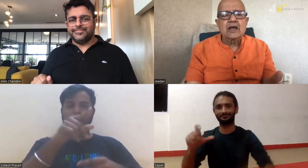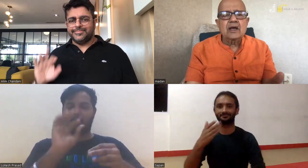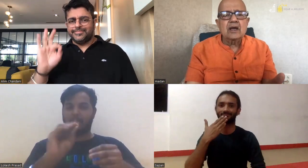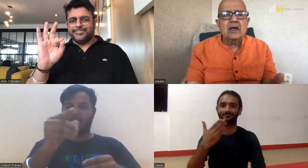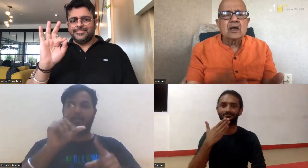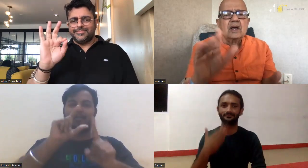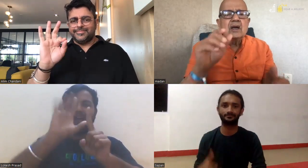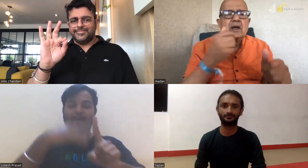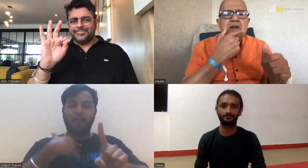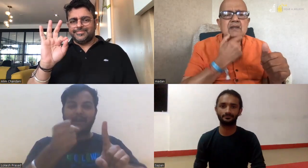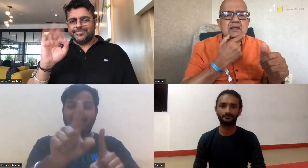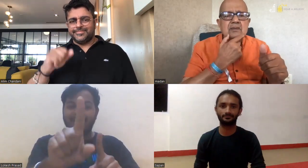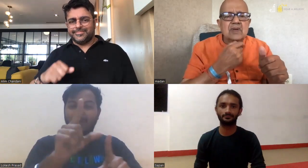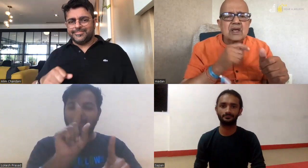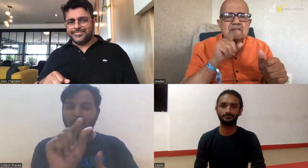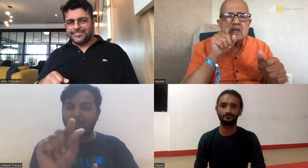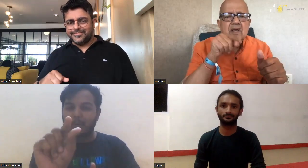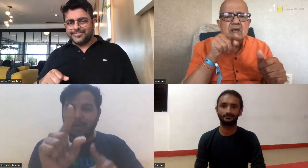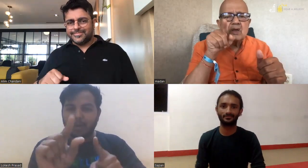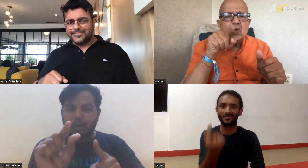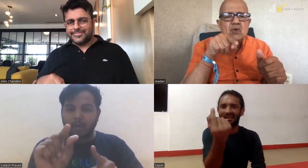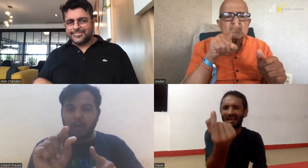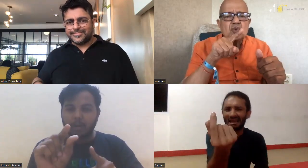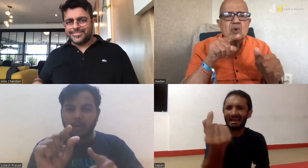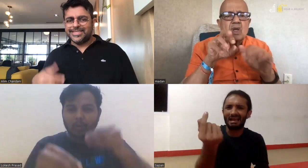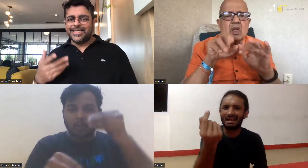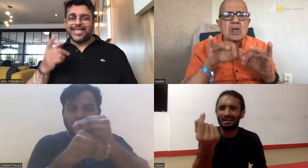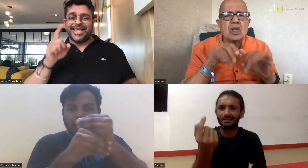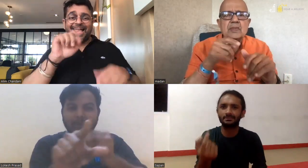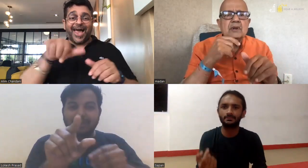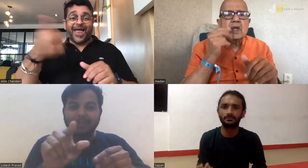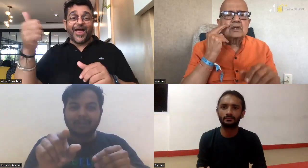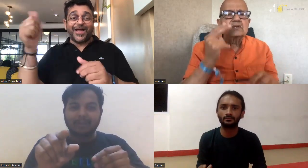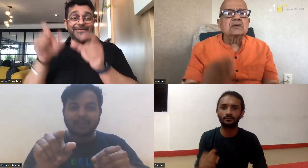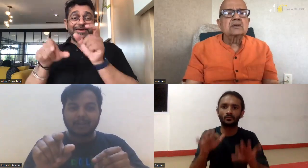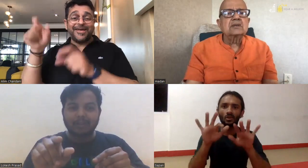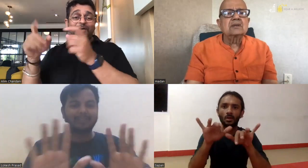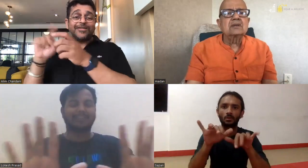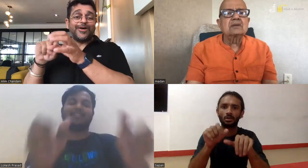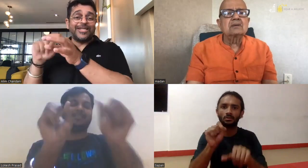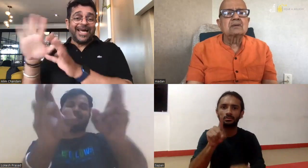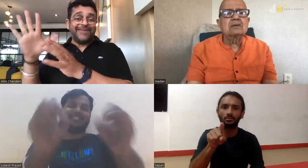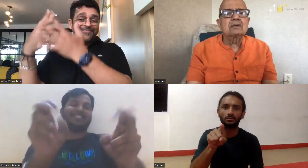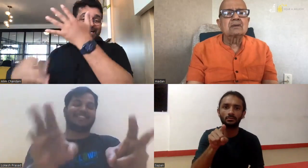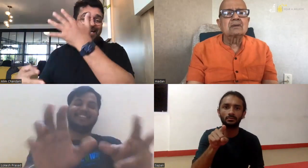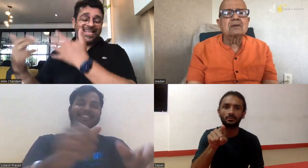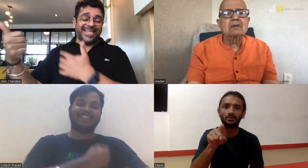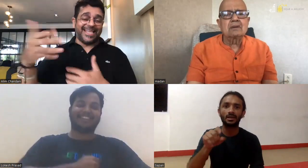work. I think it's important that all deaf people have to work together in unity and get this